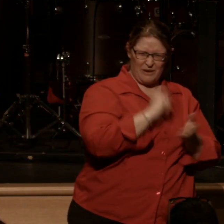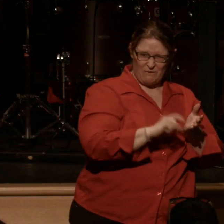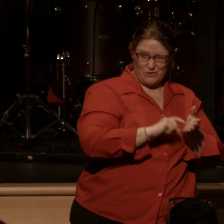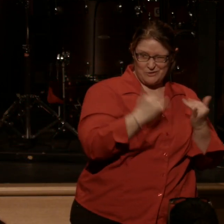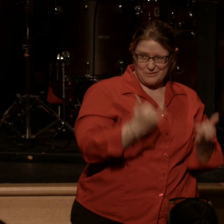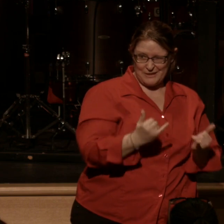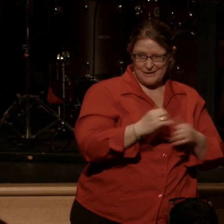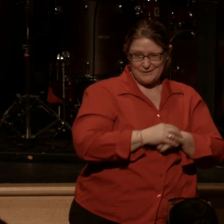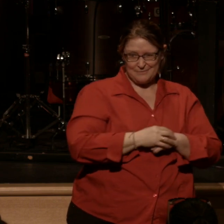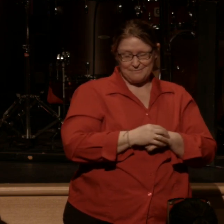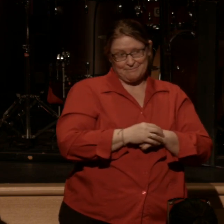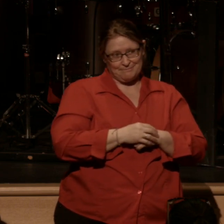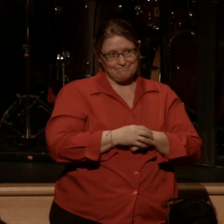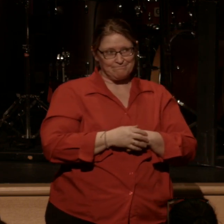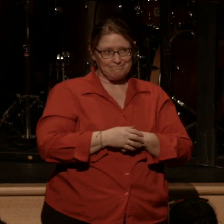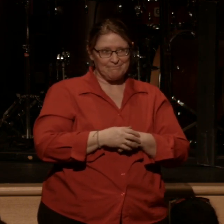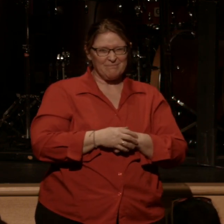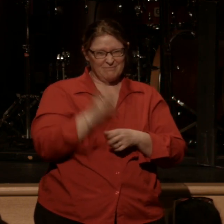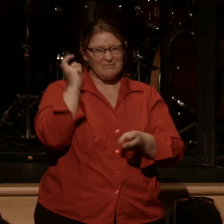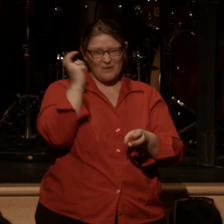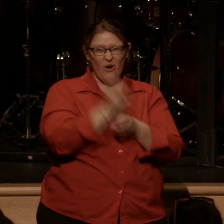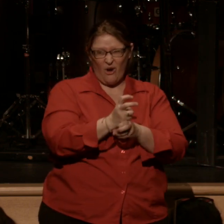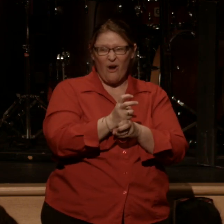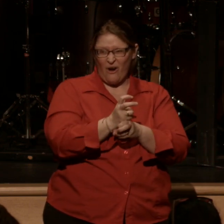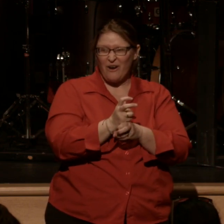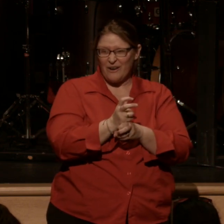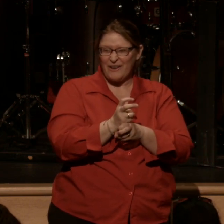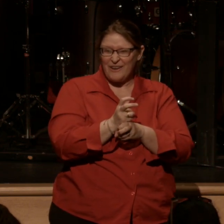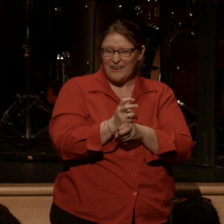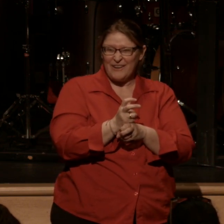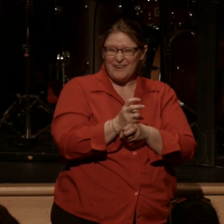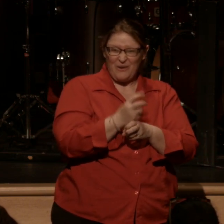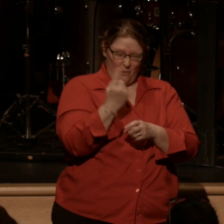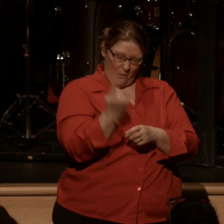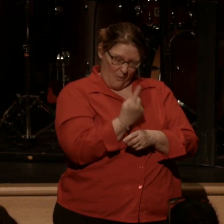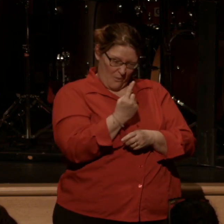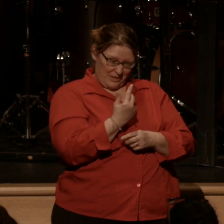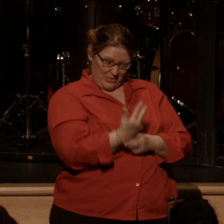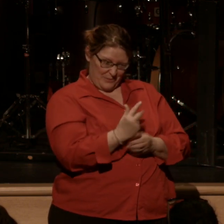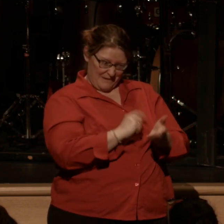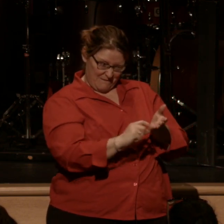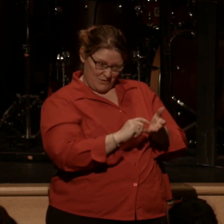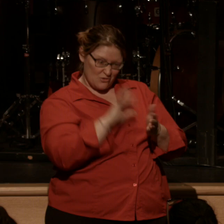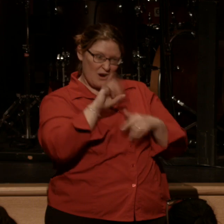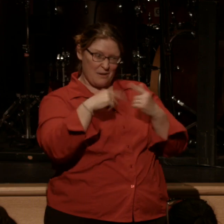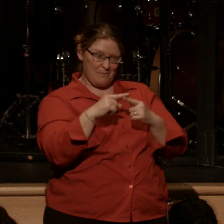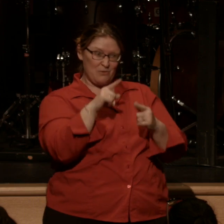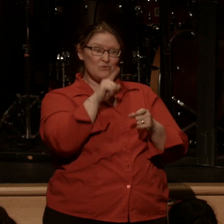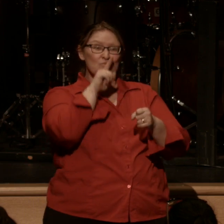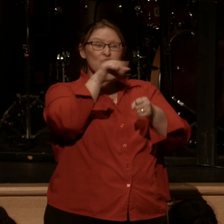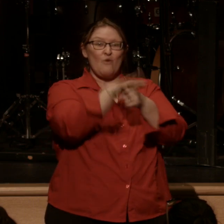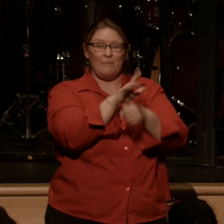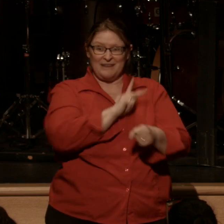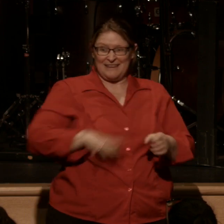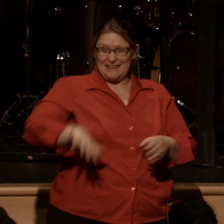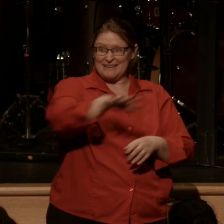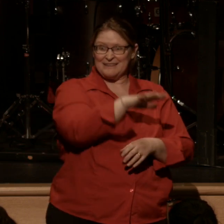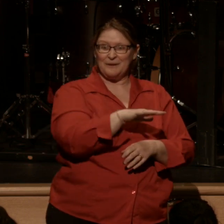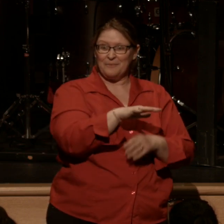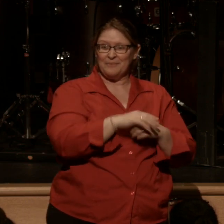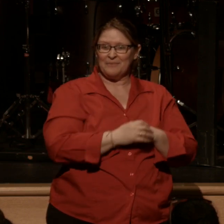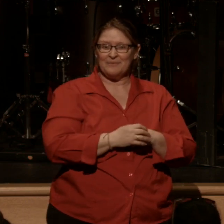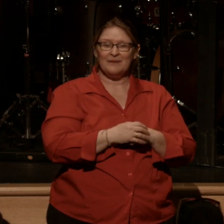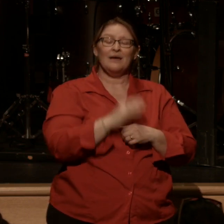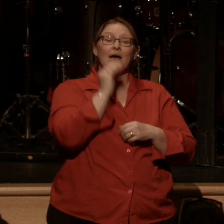today. It's hard to stay in only these 3 verses to talk about the promised kingdom. In our home right now,